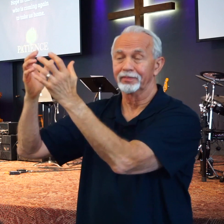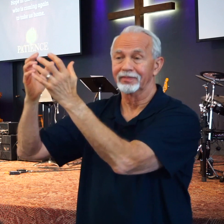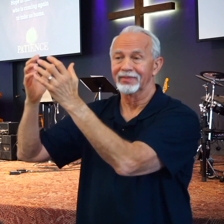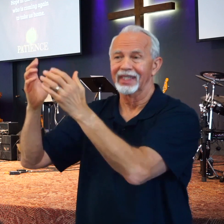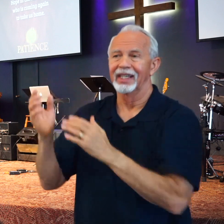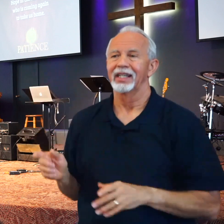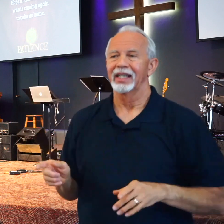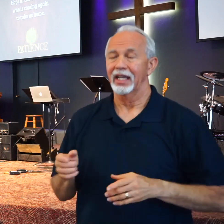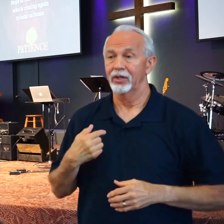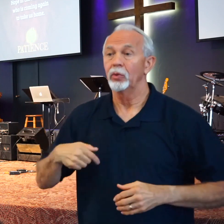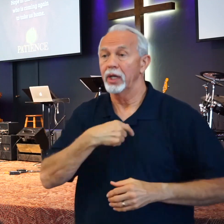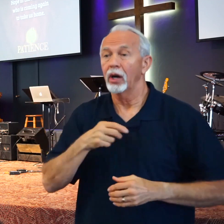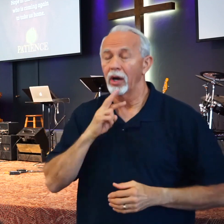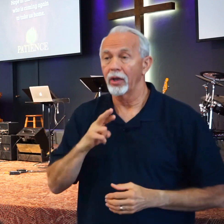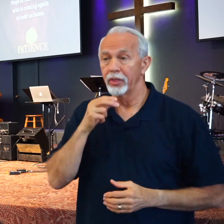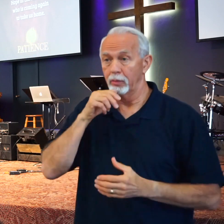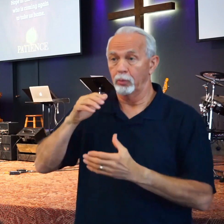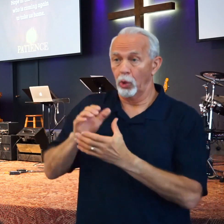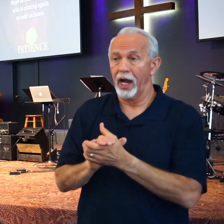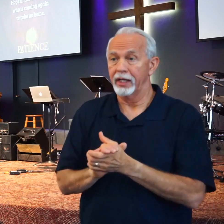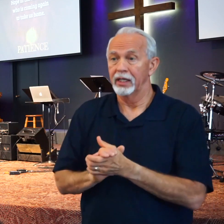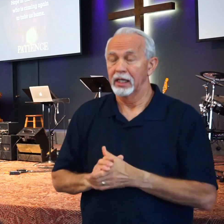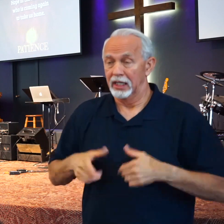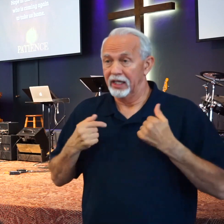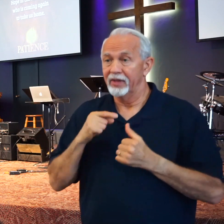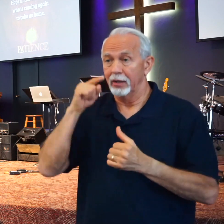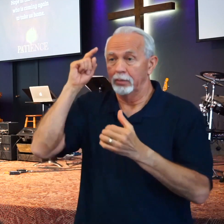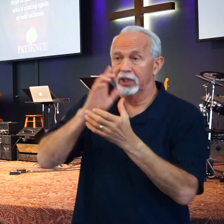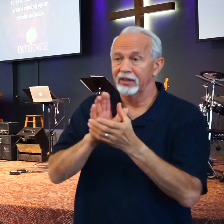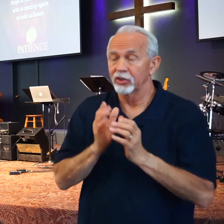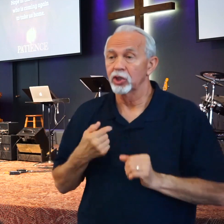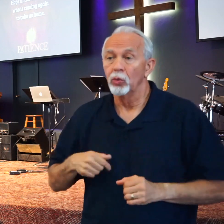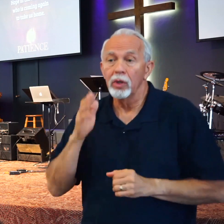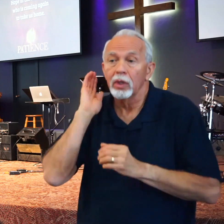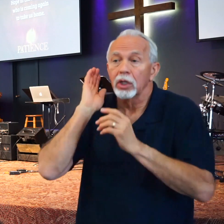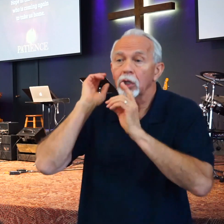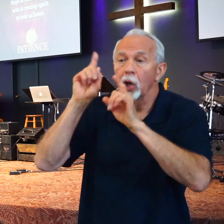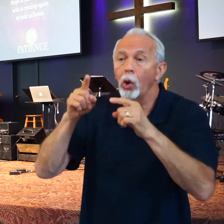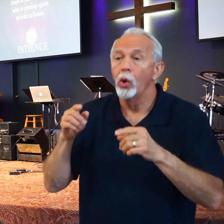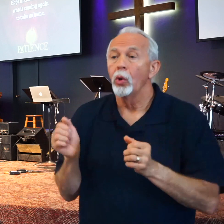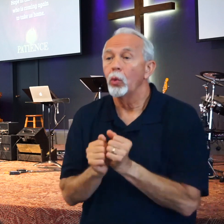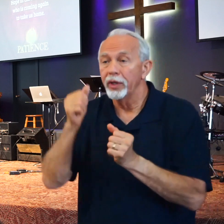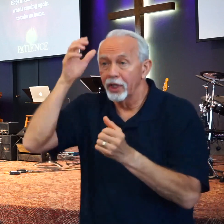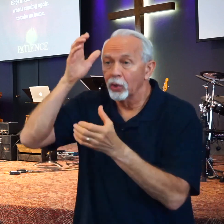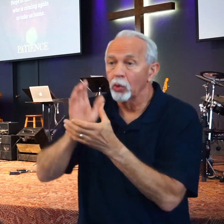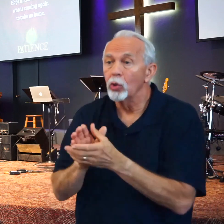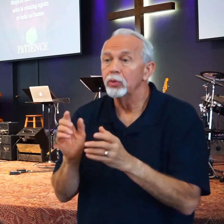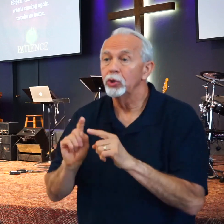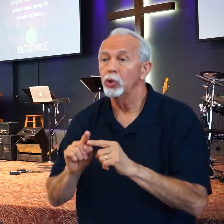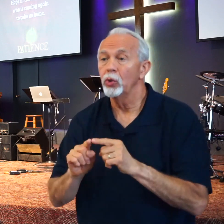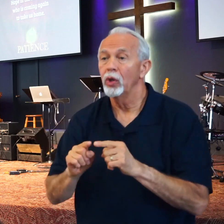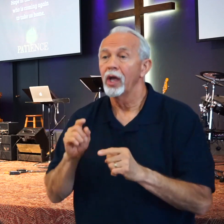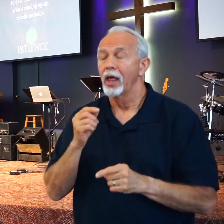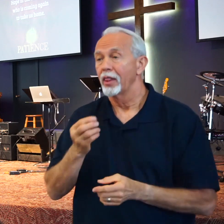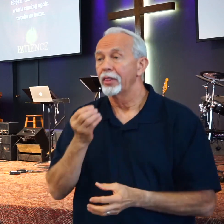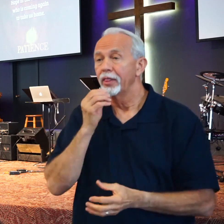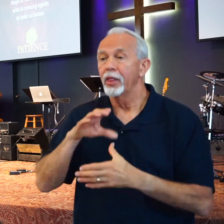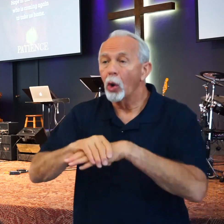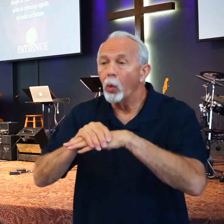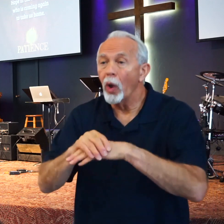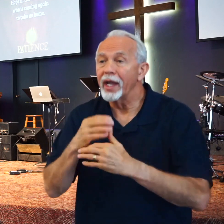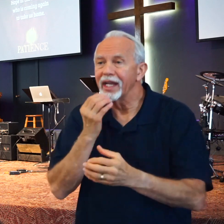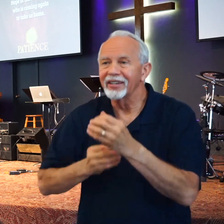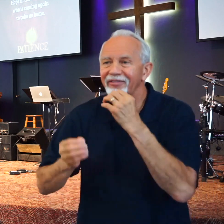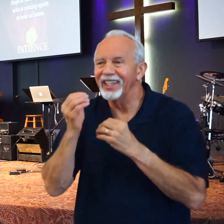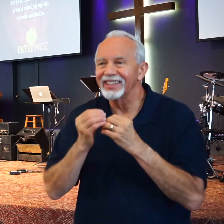the bride, living believers, we will go with the groom to the wedding feast. And I believe the wedding